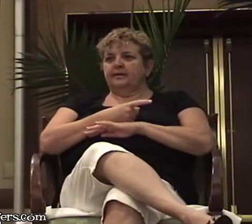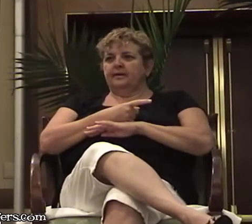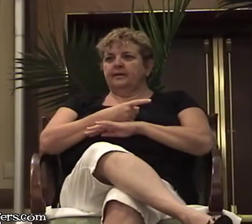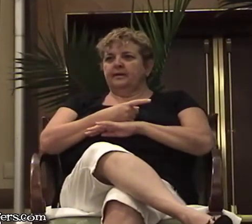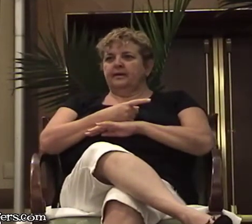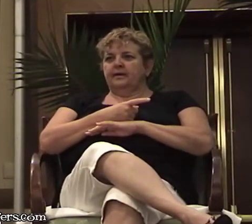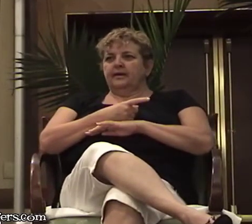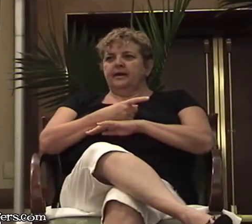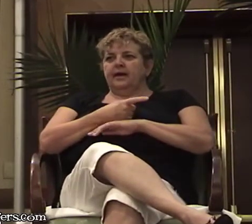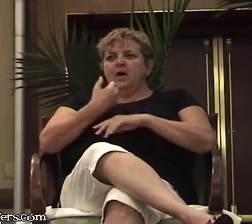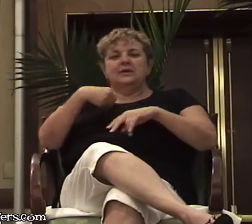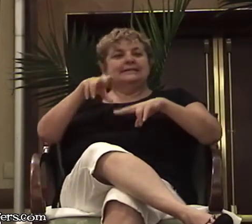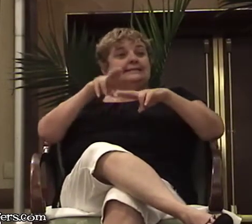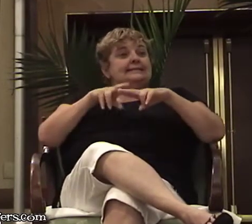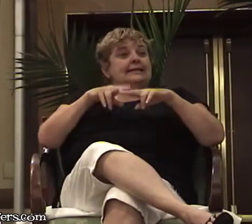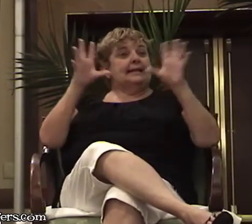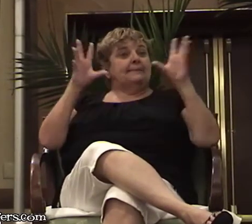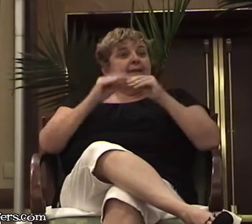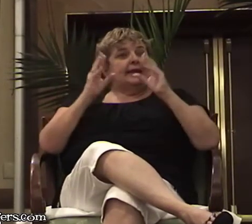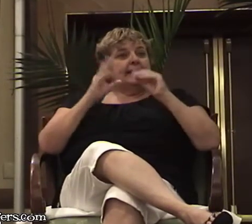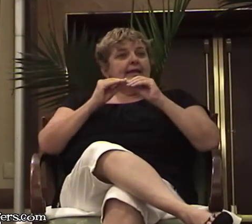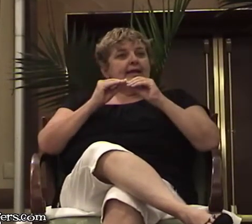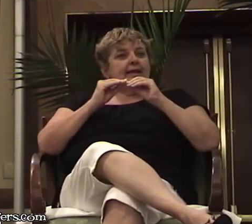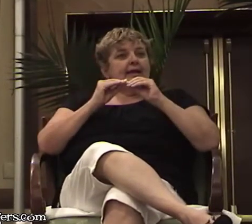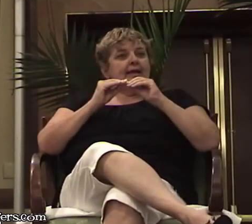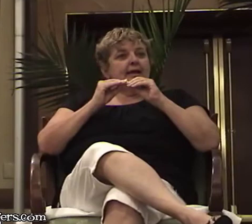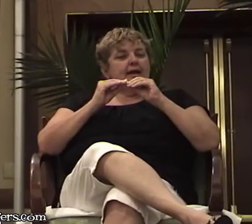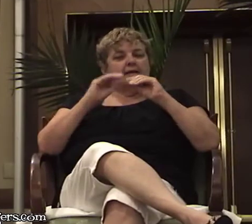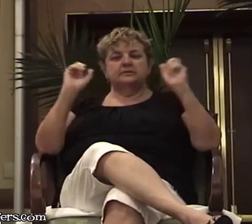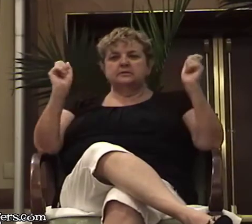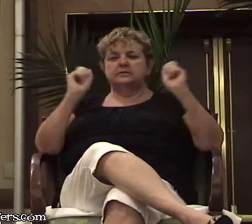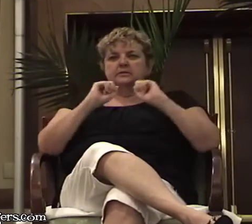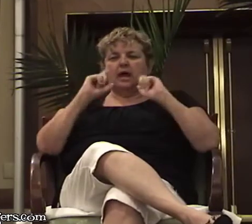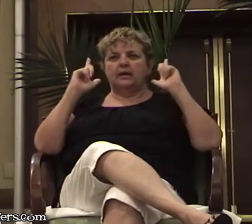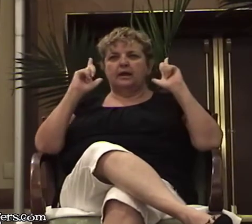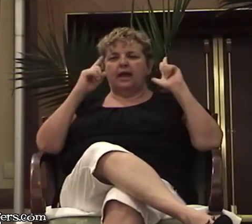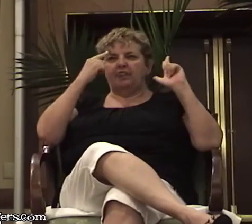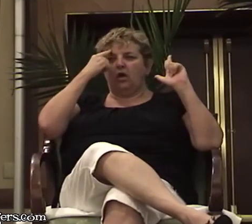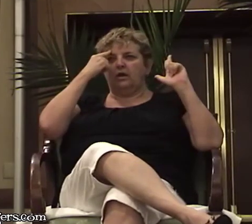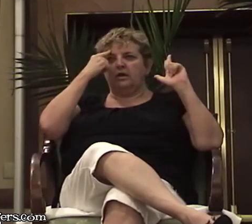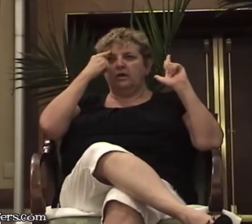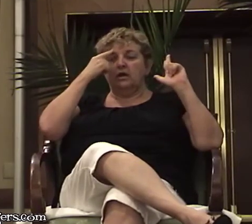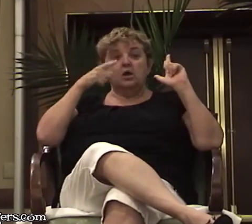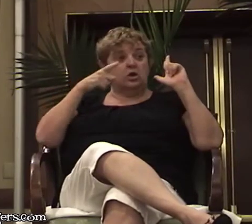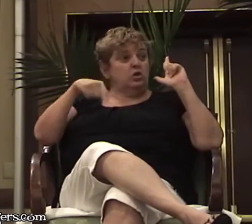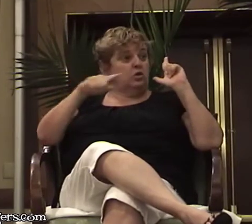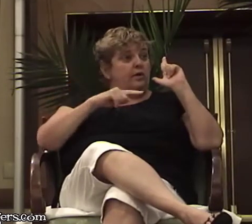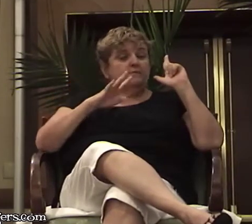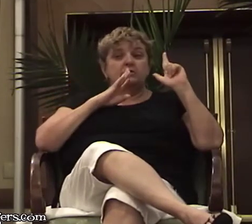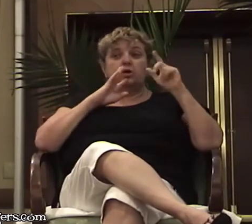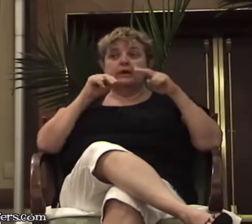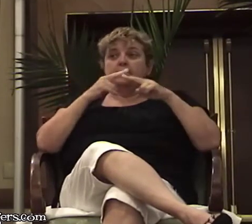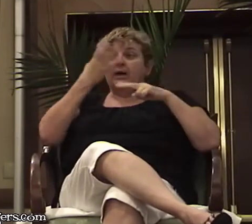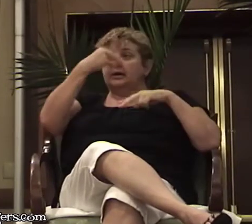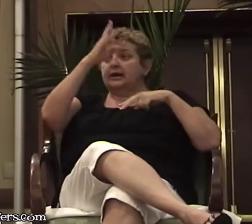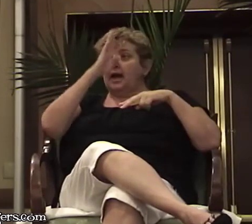I'm sitting at a meeting, and suddenly the thought crossed my mind. See, y'all have been talking about God using you as an instrument. I said, you know what? I think God using me as an instrument